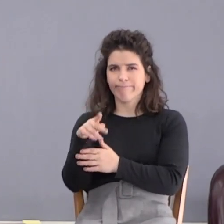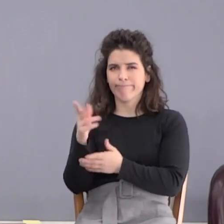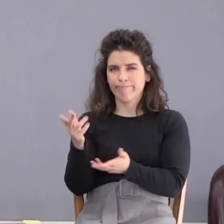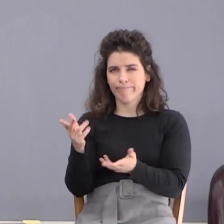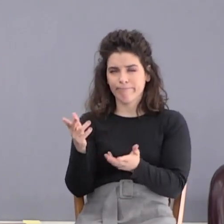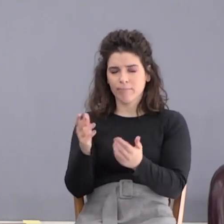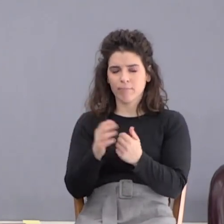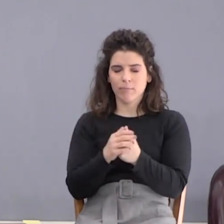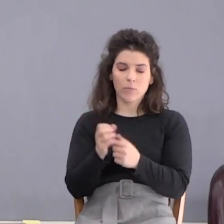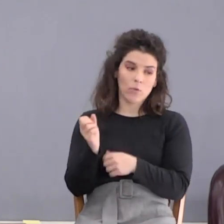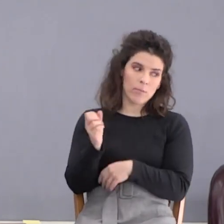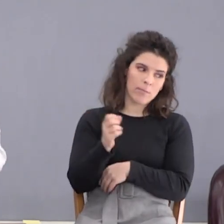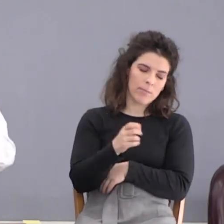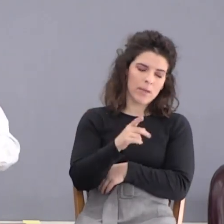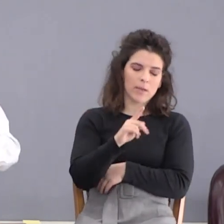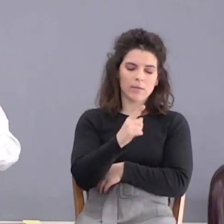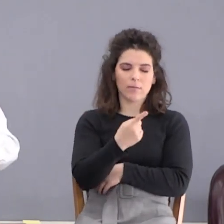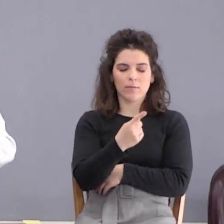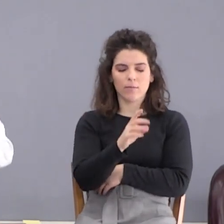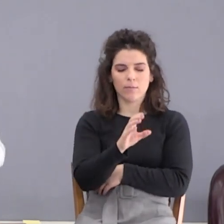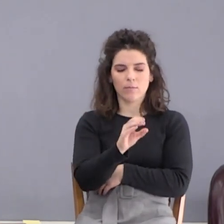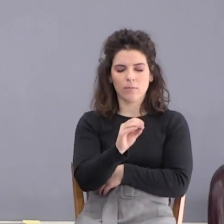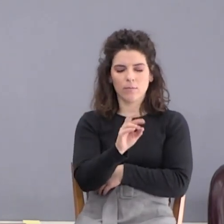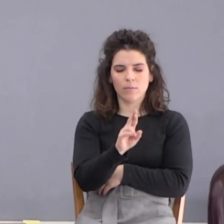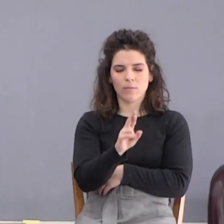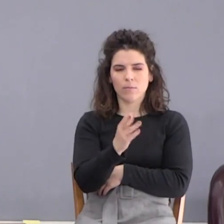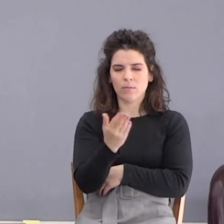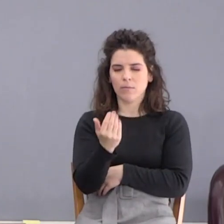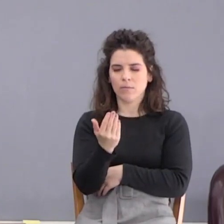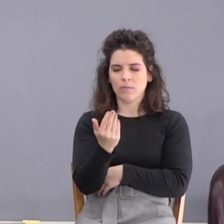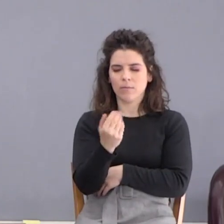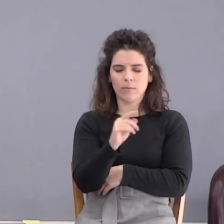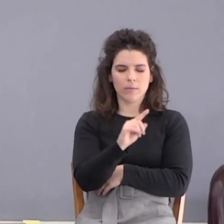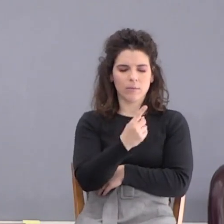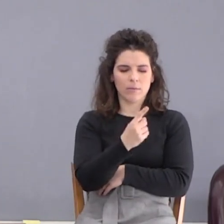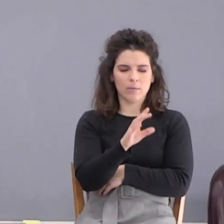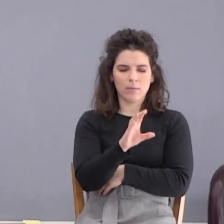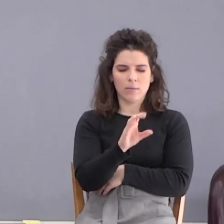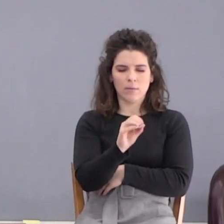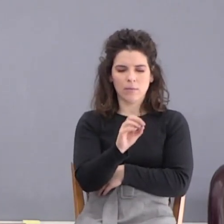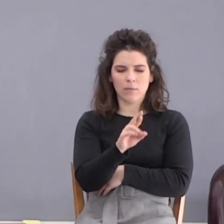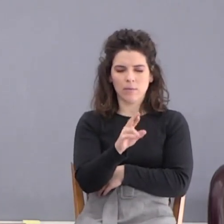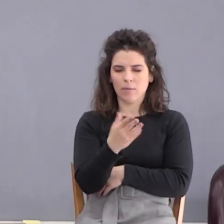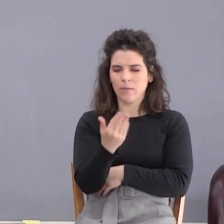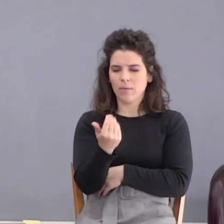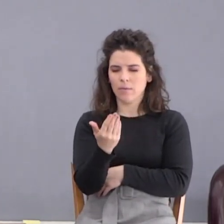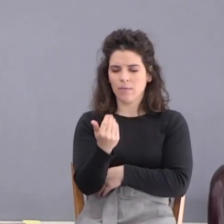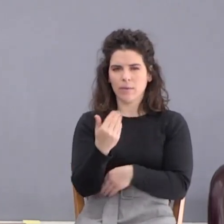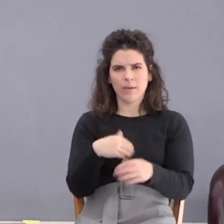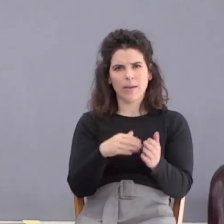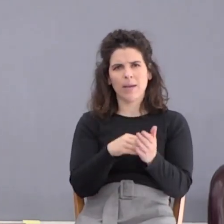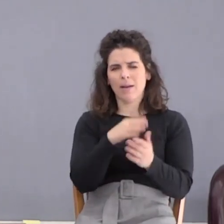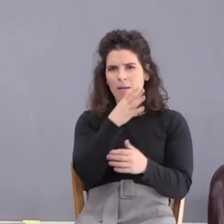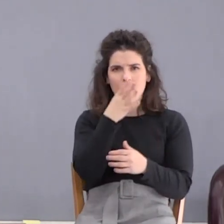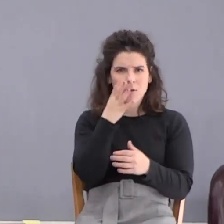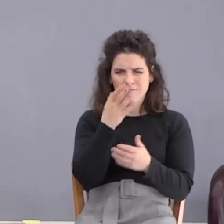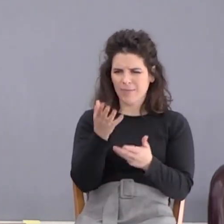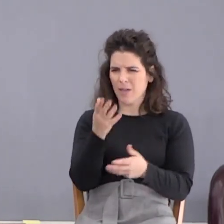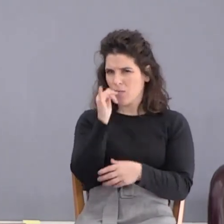So go back to 1 Corinthians chapter 15. Again, you know, agriculture, thou